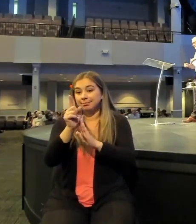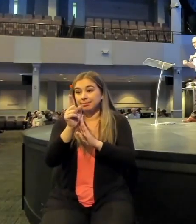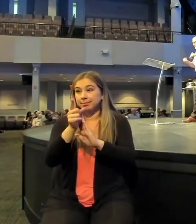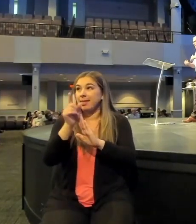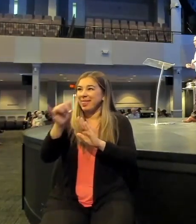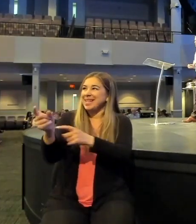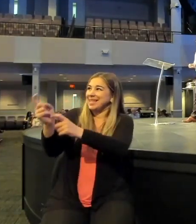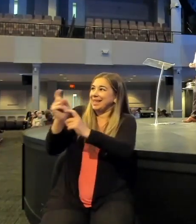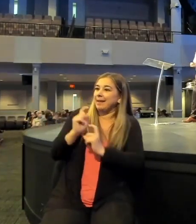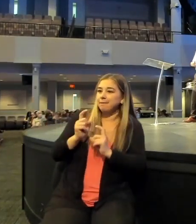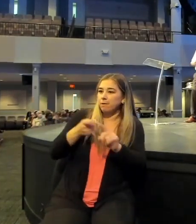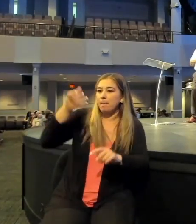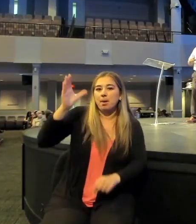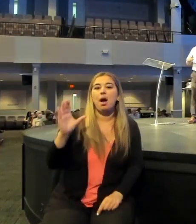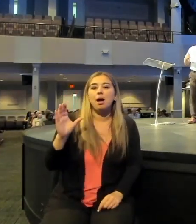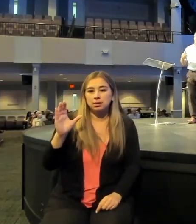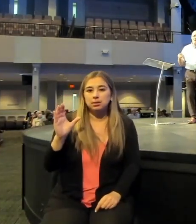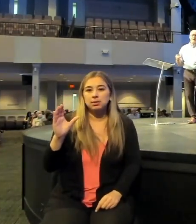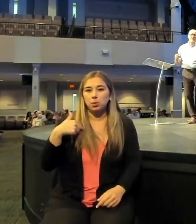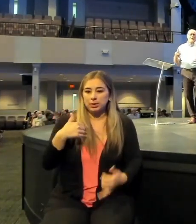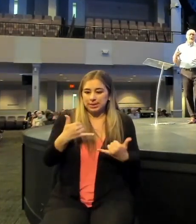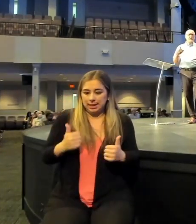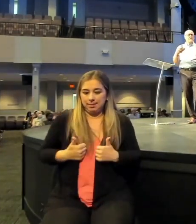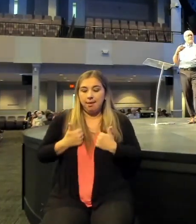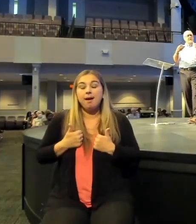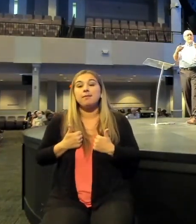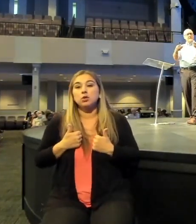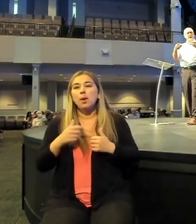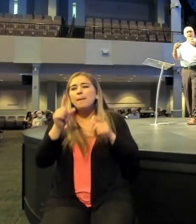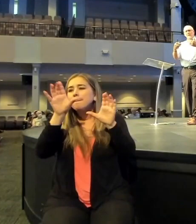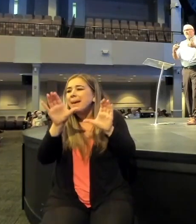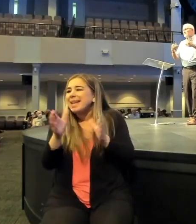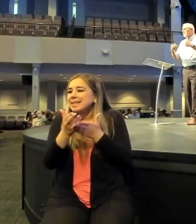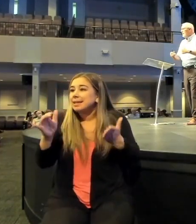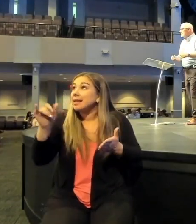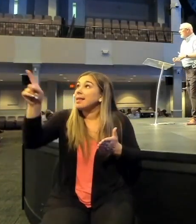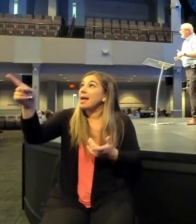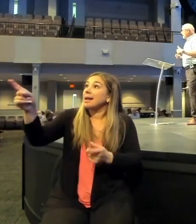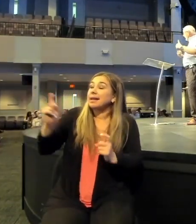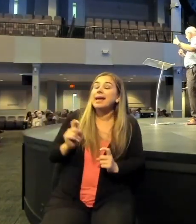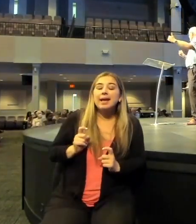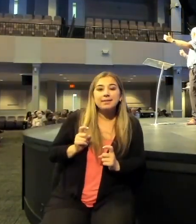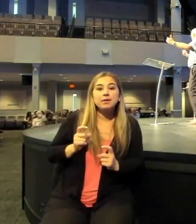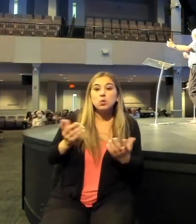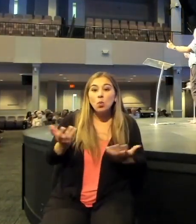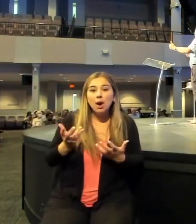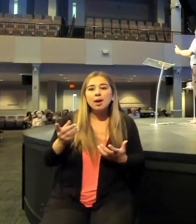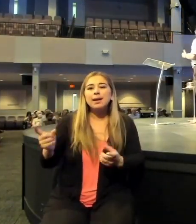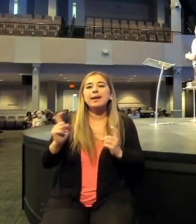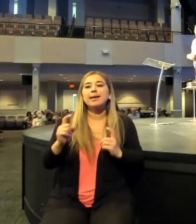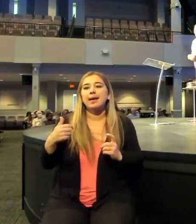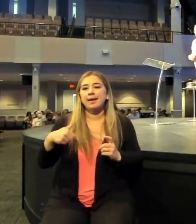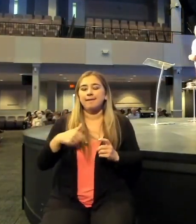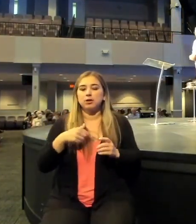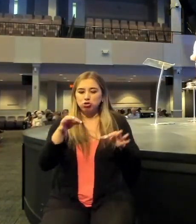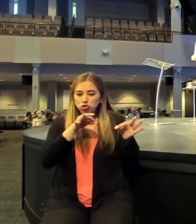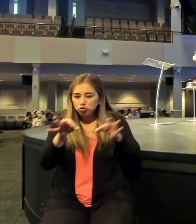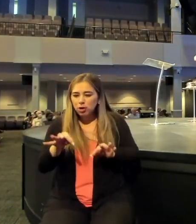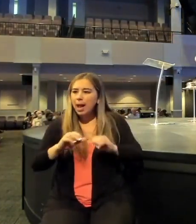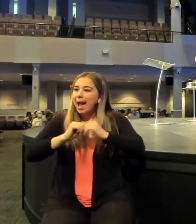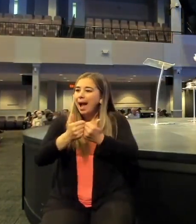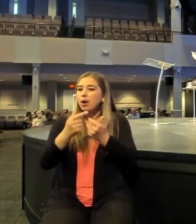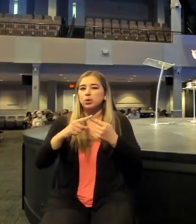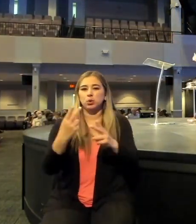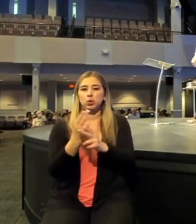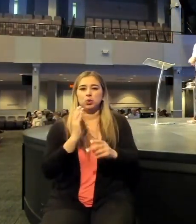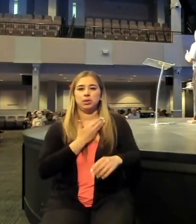has given to us. And the amazing thing about this gift that God gives to us, He gives us directions related to how to use it